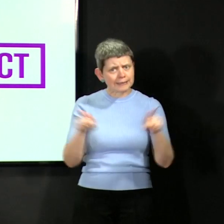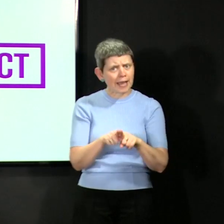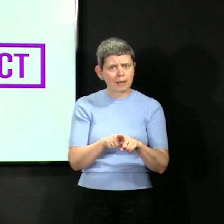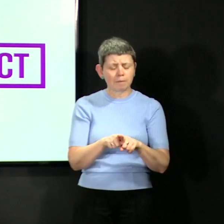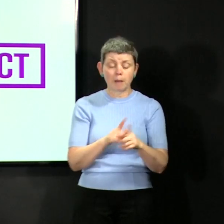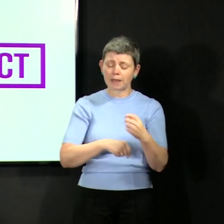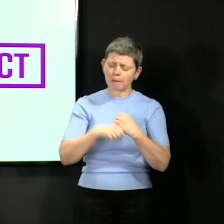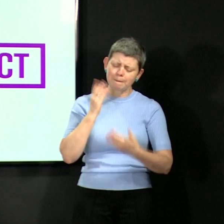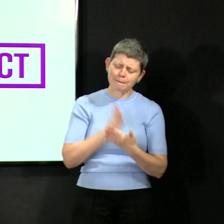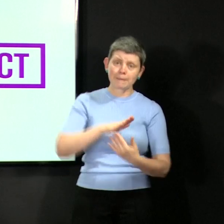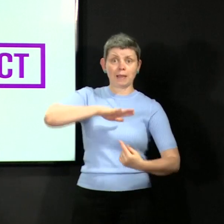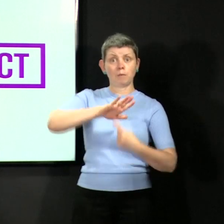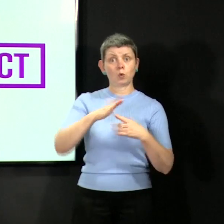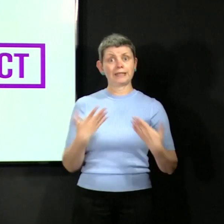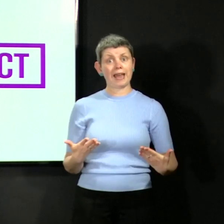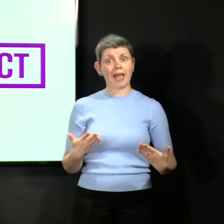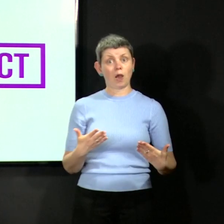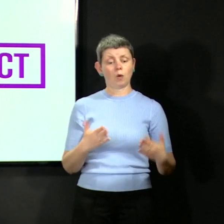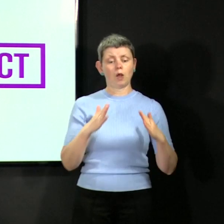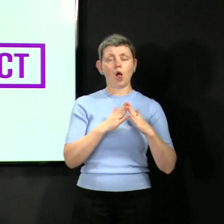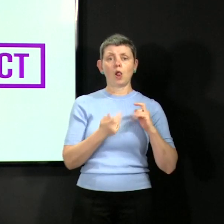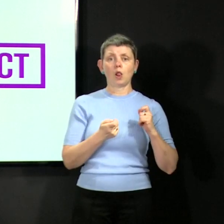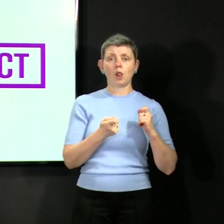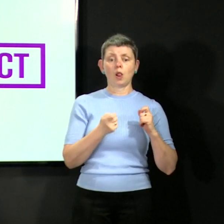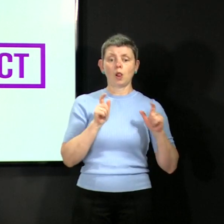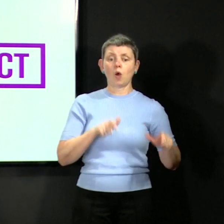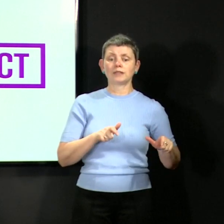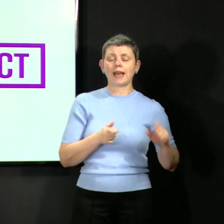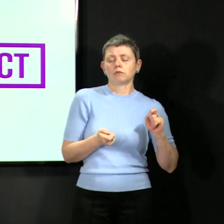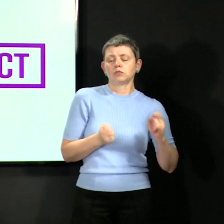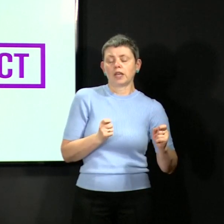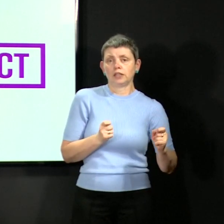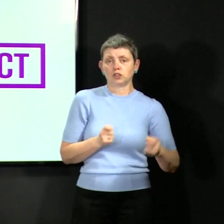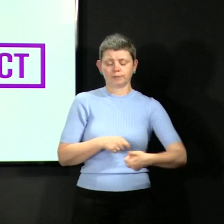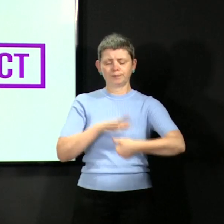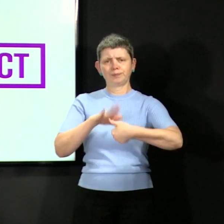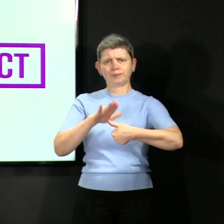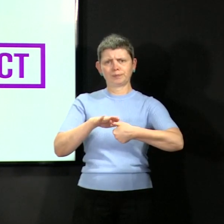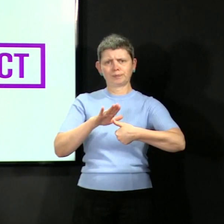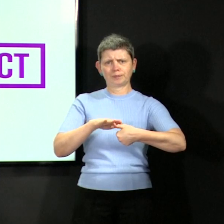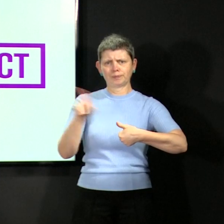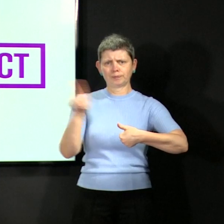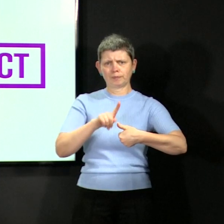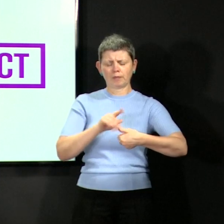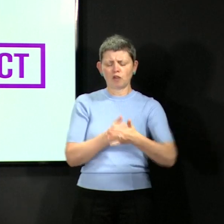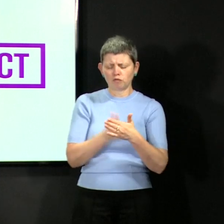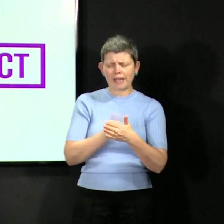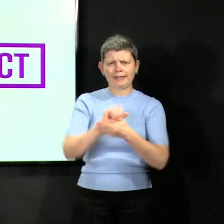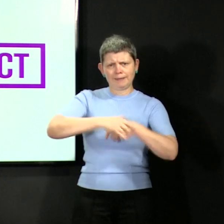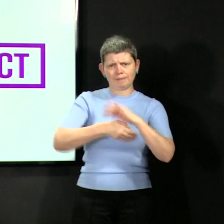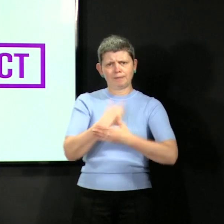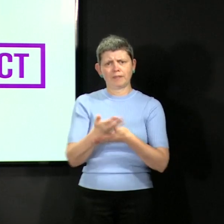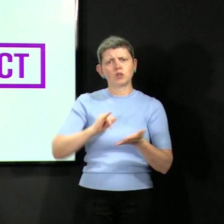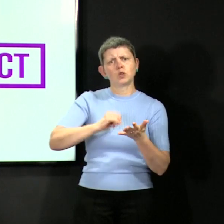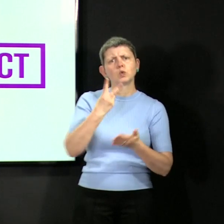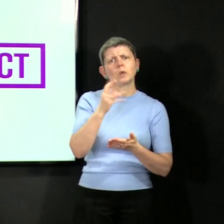more important now that lockdown has been released in this limited way. So number one, regularly and thoroughly wash your hands for 20